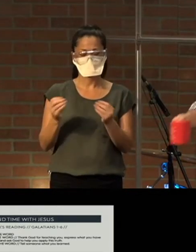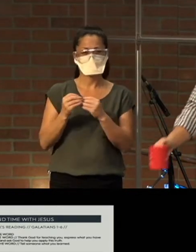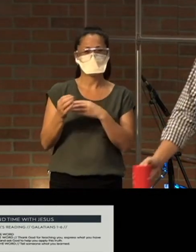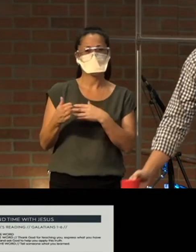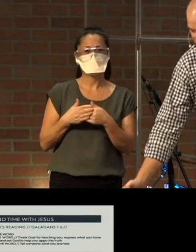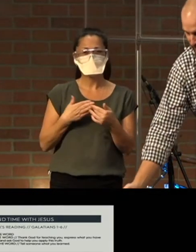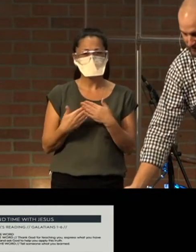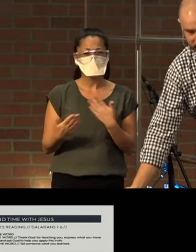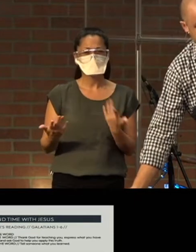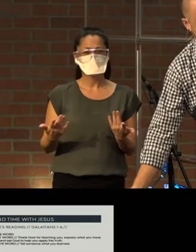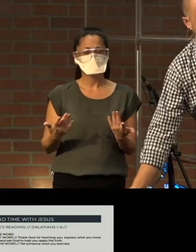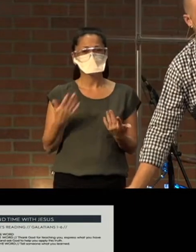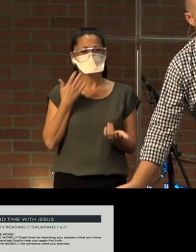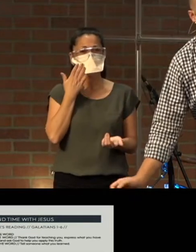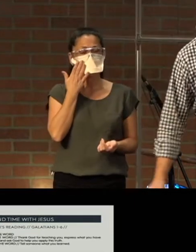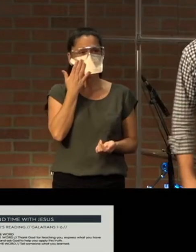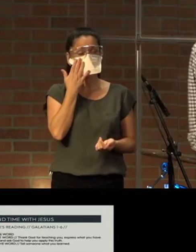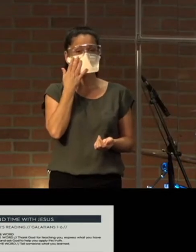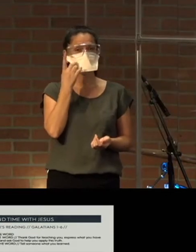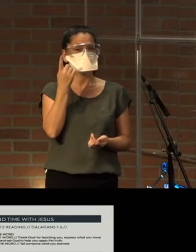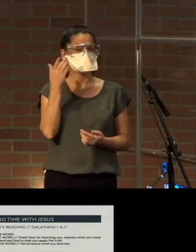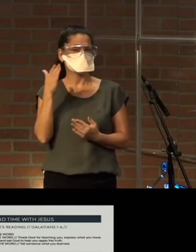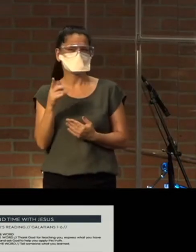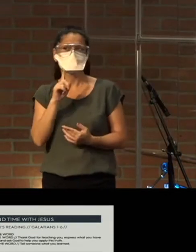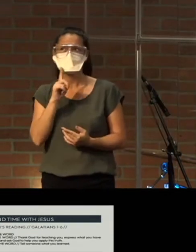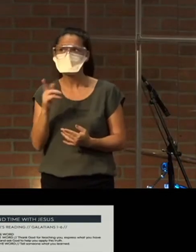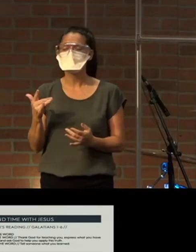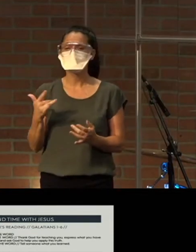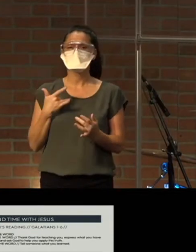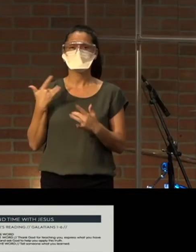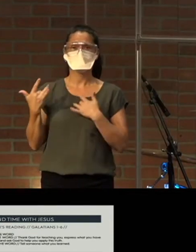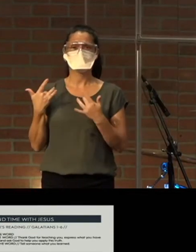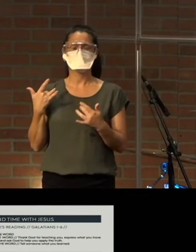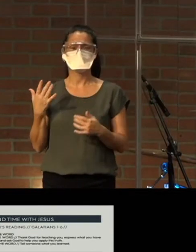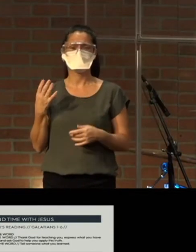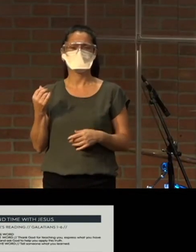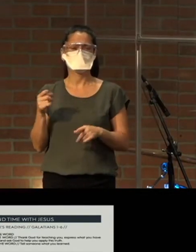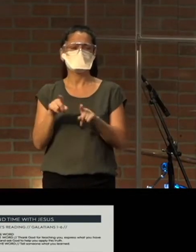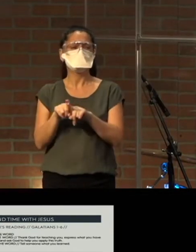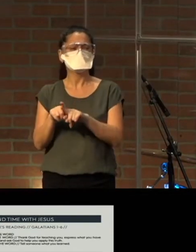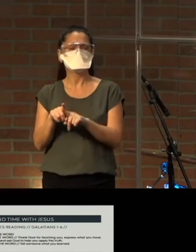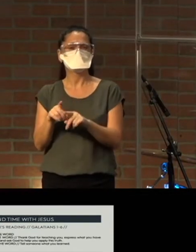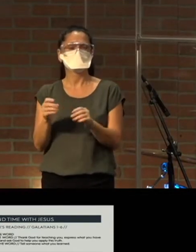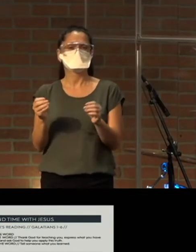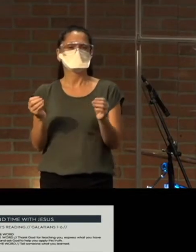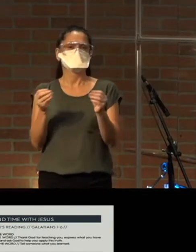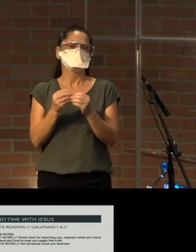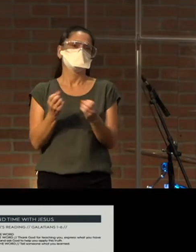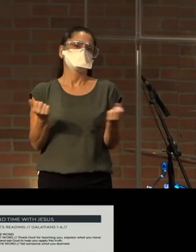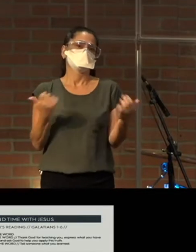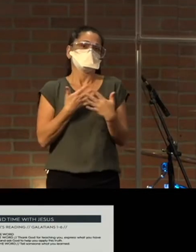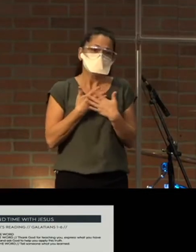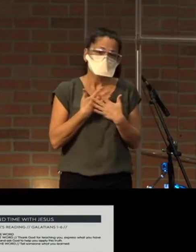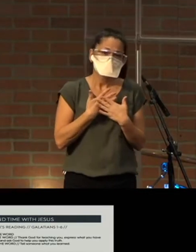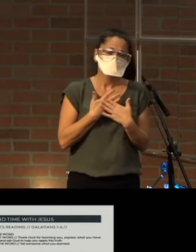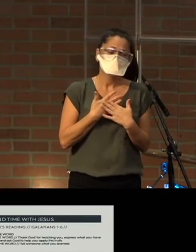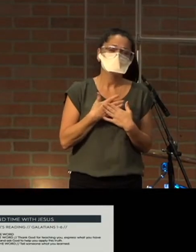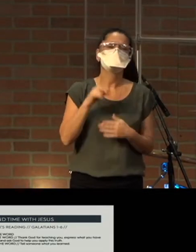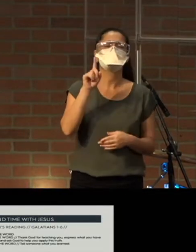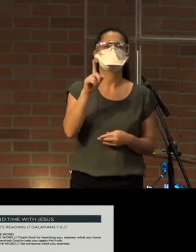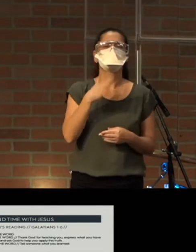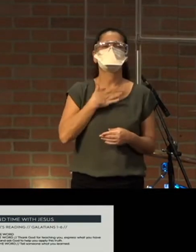On one hand, it would probably be very exciting. And yet it would also be terrifying. One of my new favorite